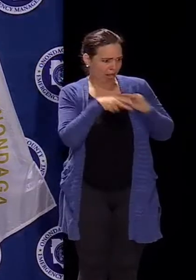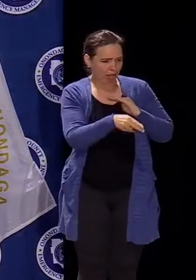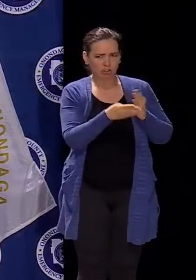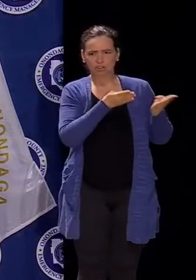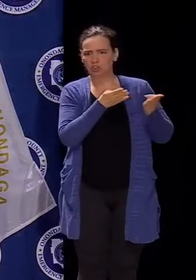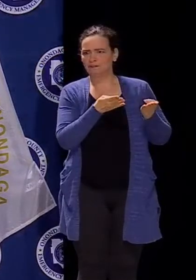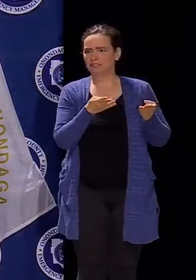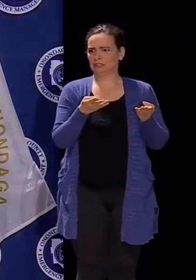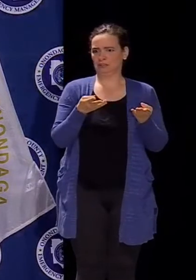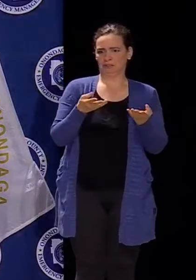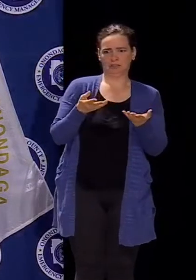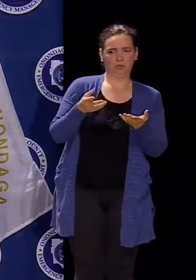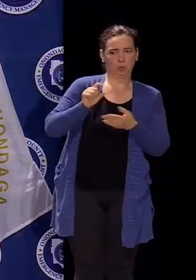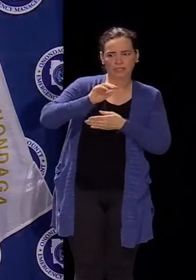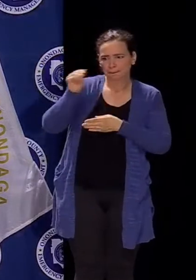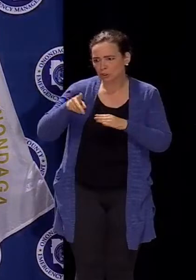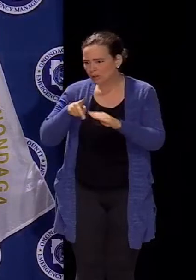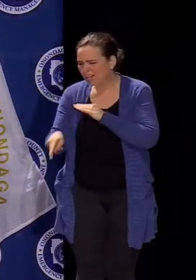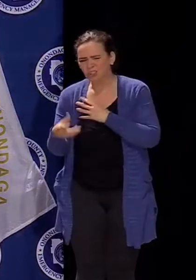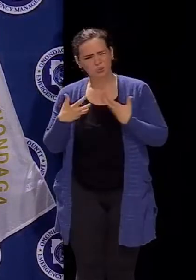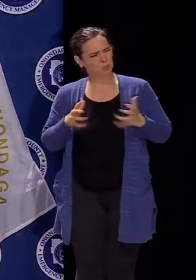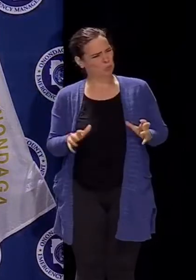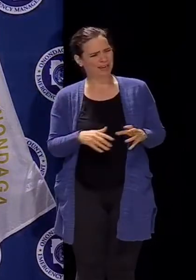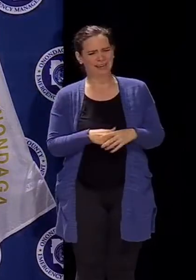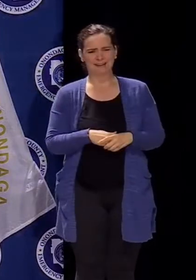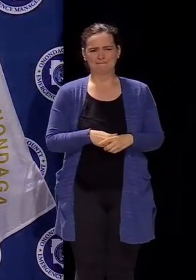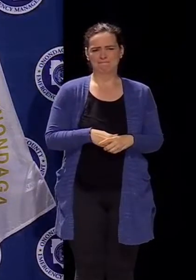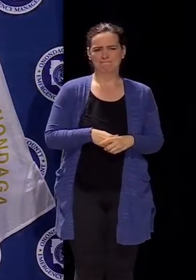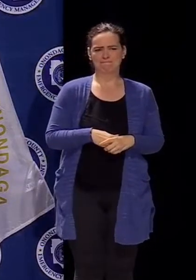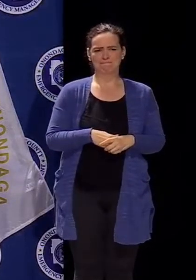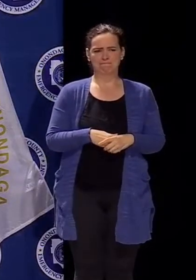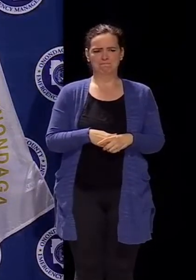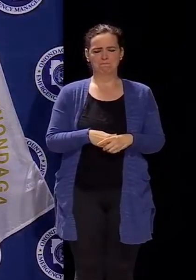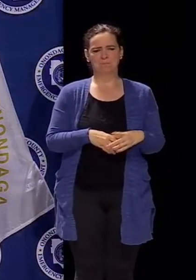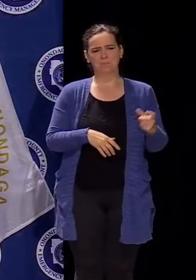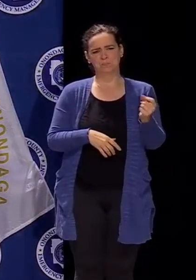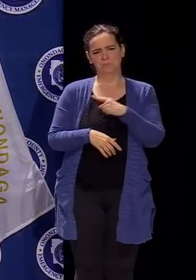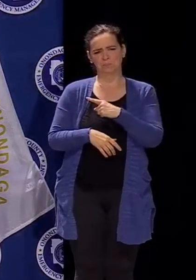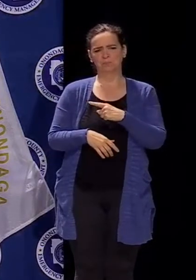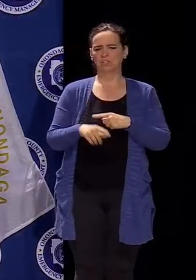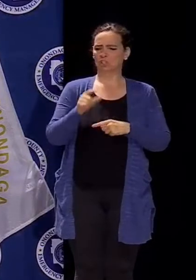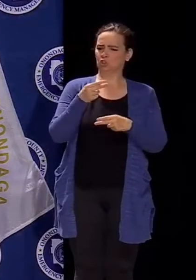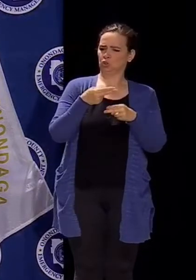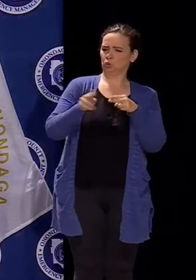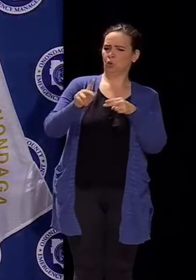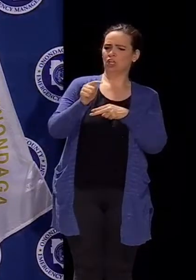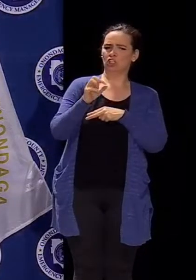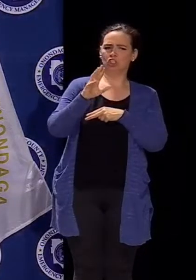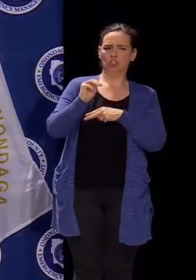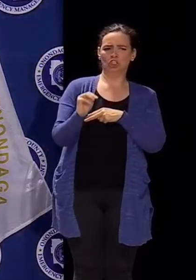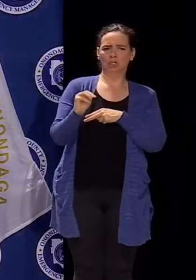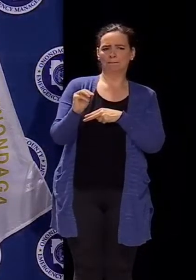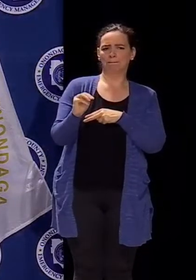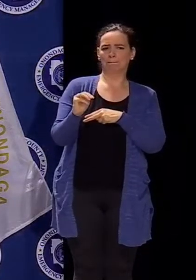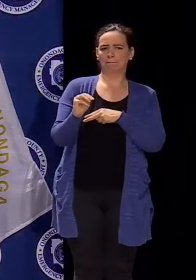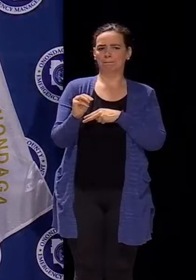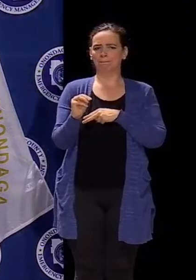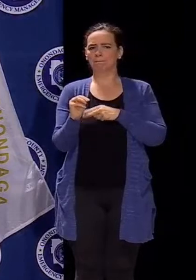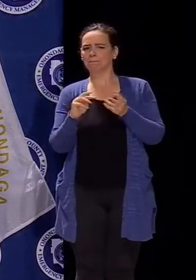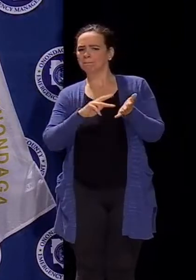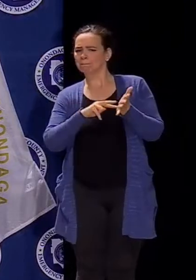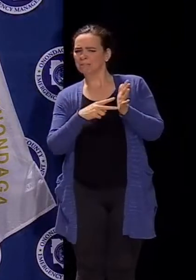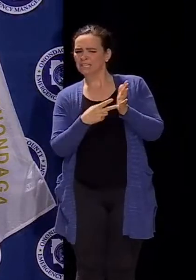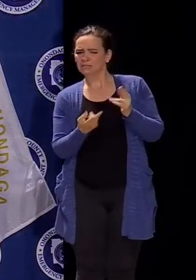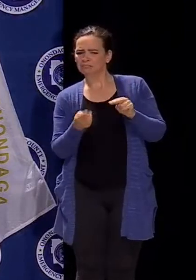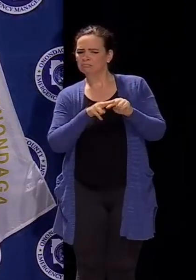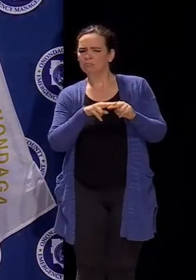there. So when you say short-term revenue enhancements, what does that mean? Are you talking about? Well, there's an energy, taxes? and we're one of the only counties in the